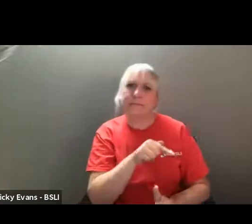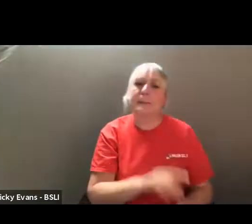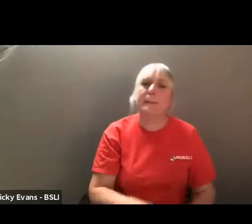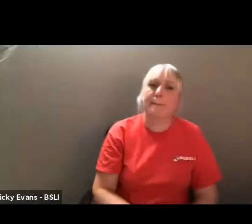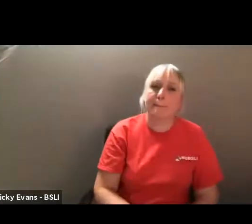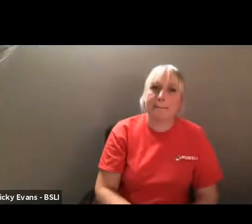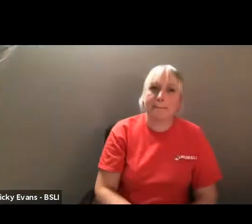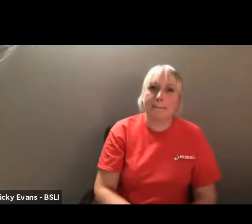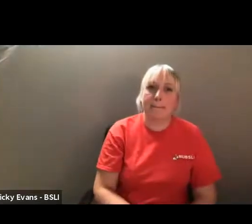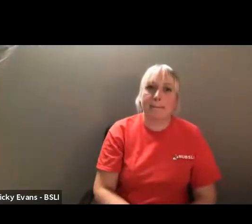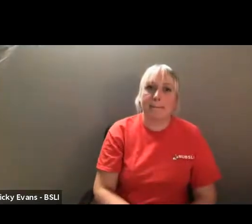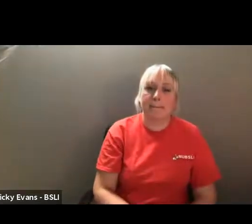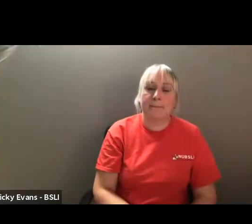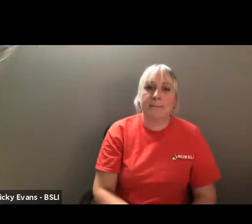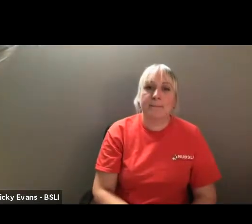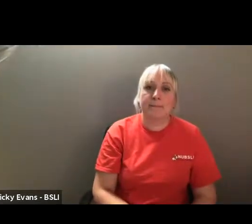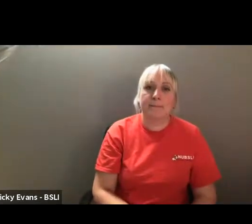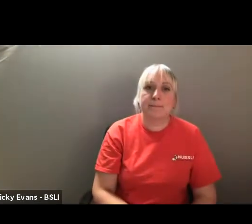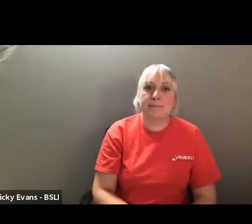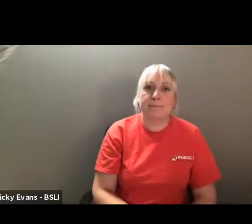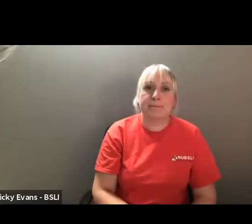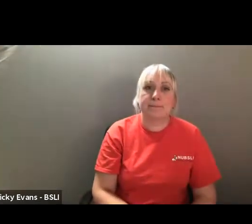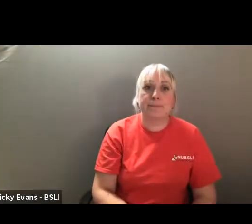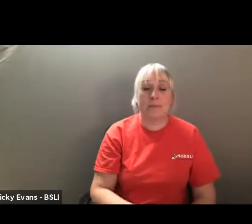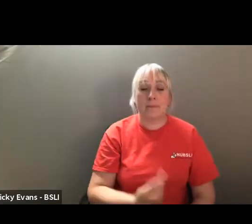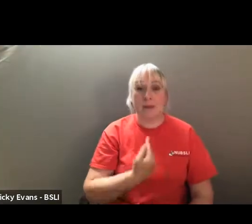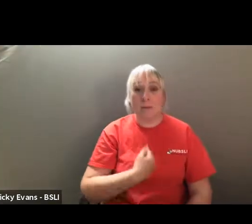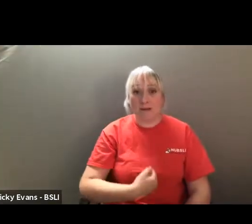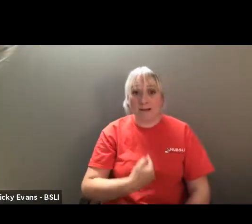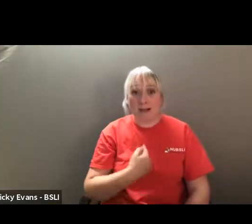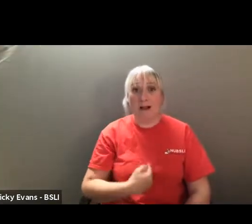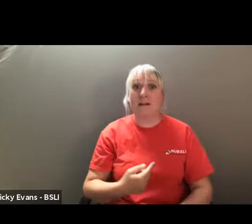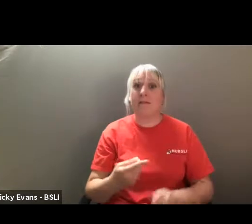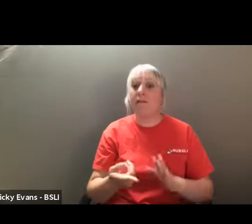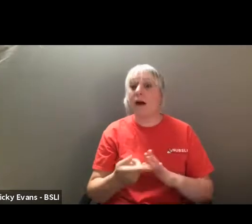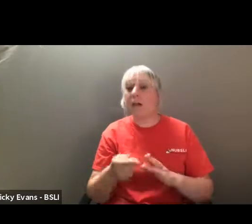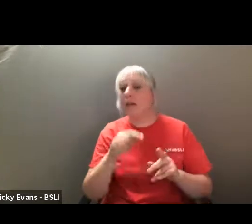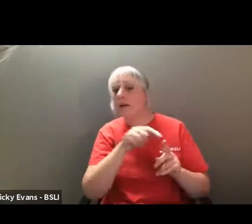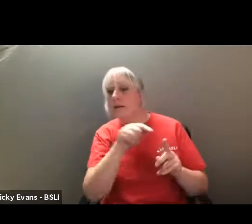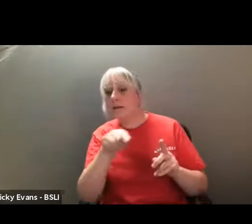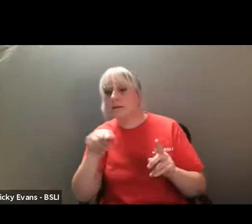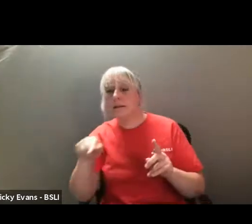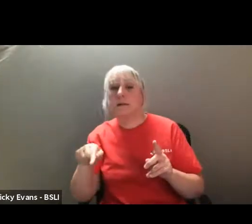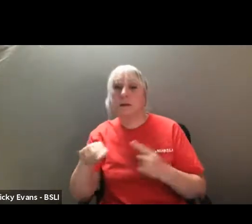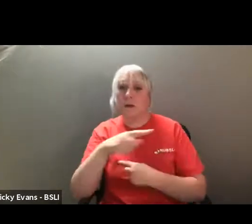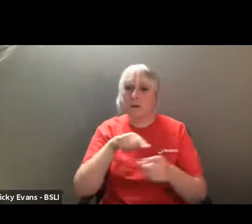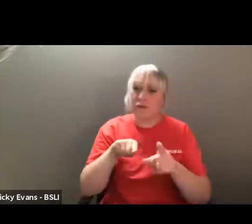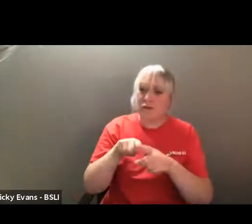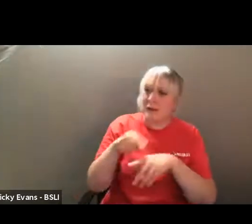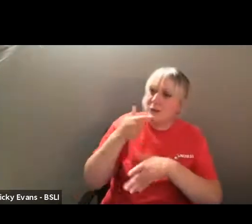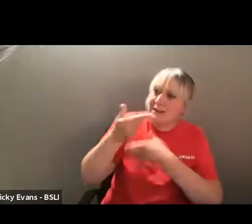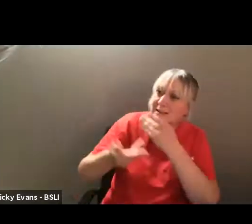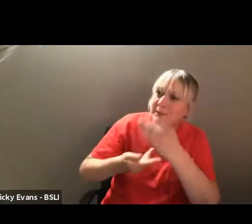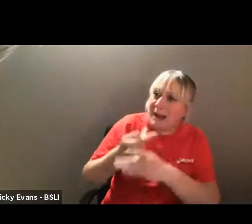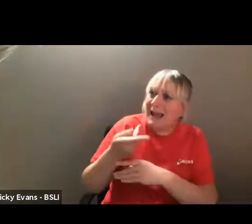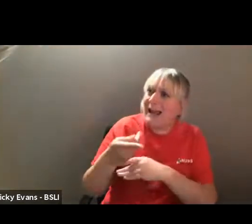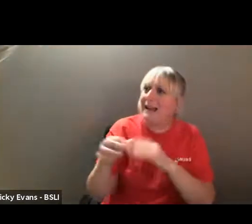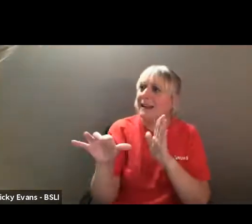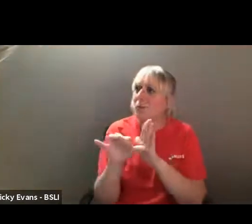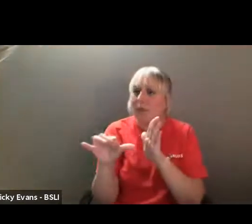for a long time, myself and others raised with them some of these issues, that